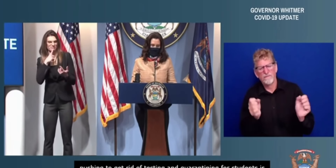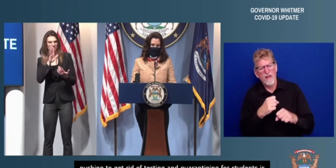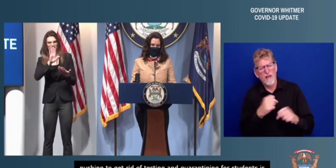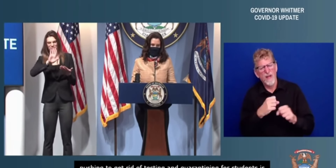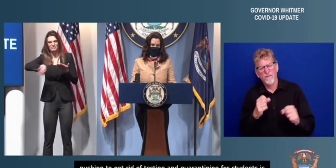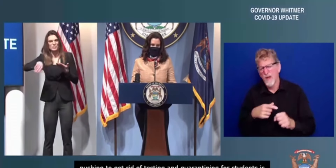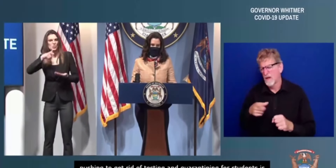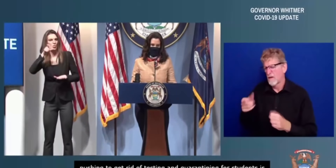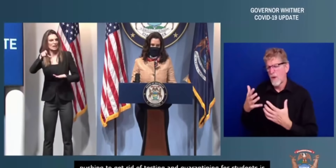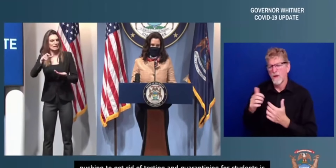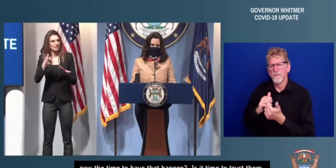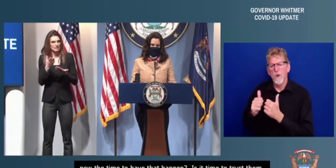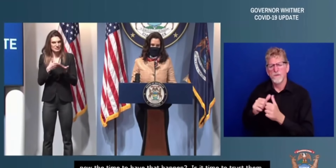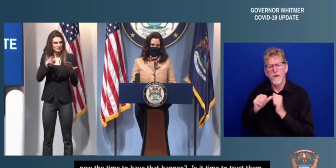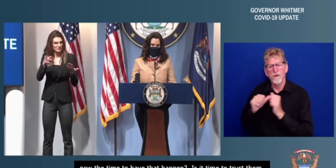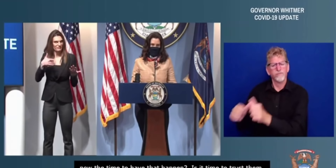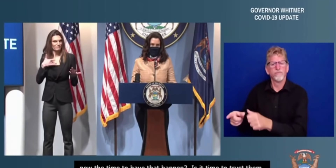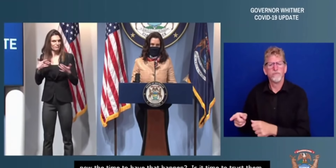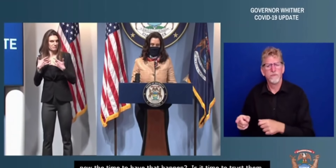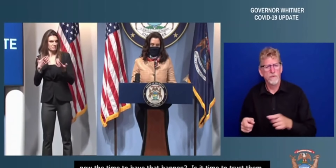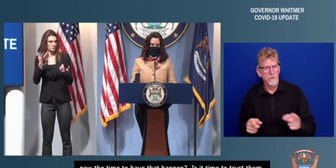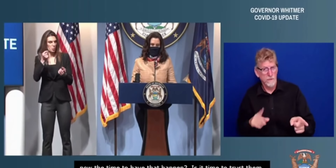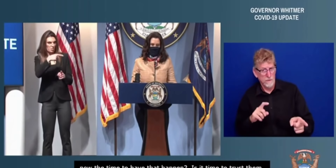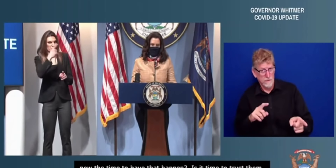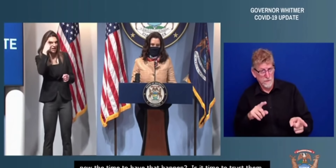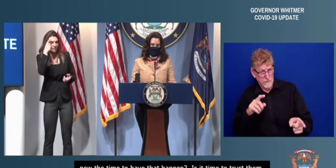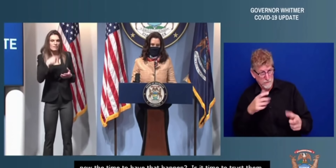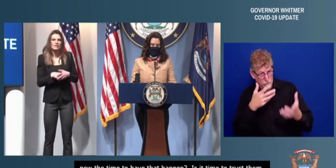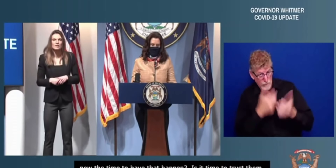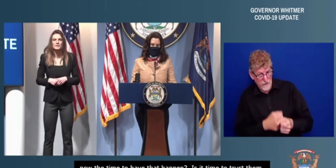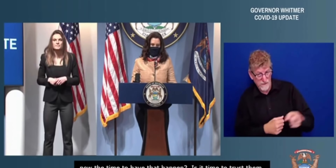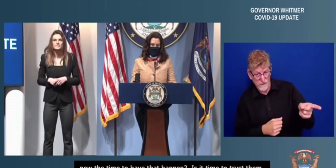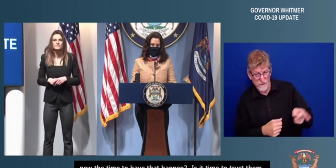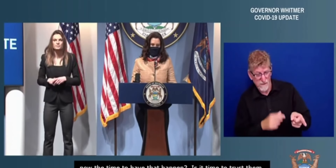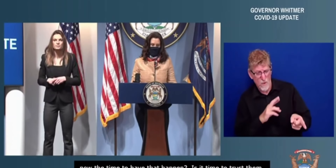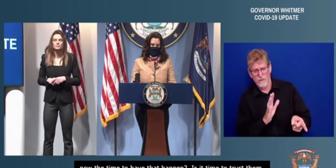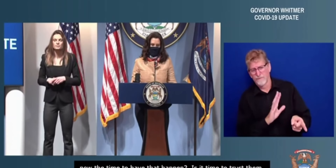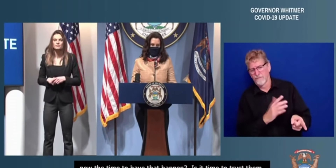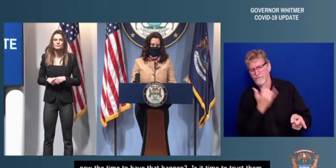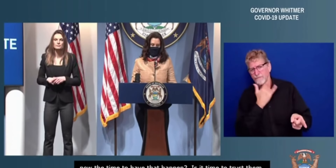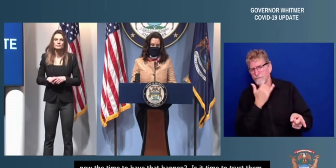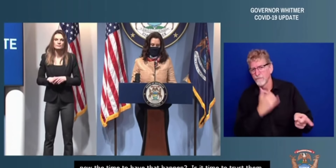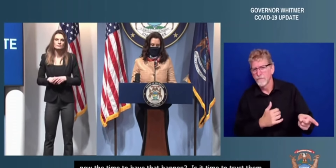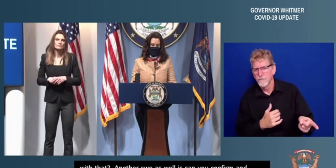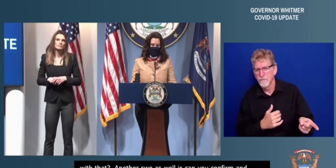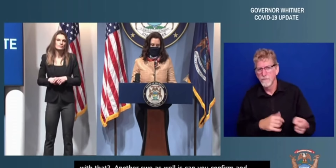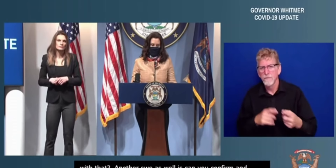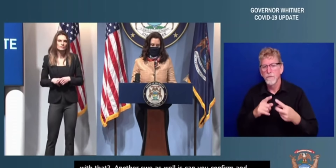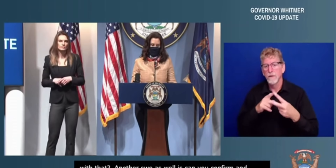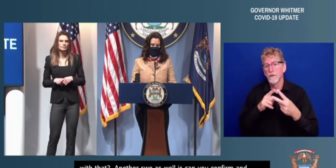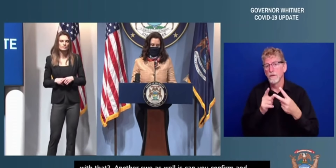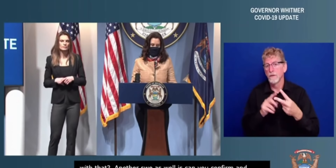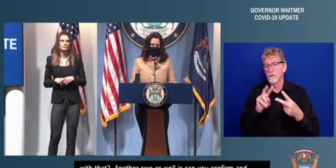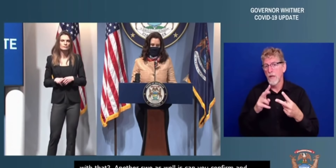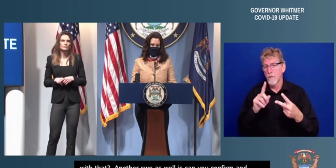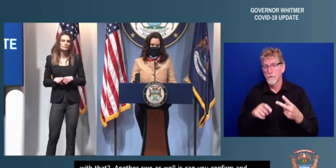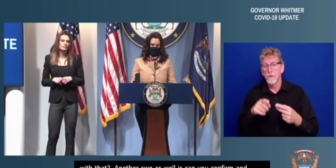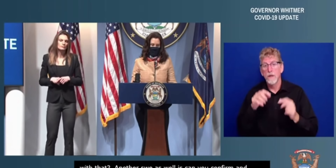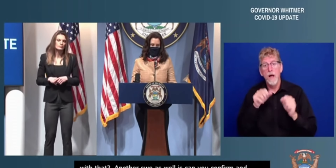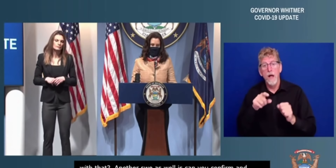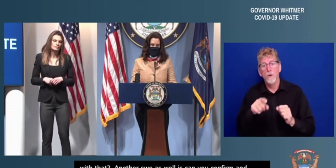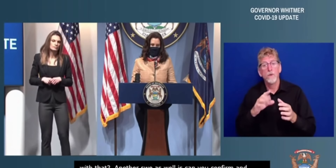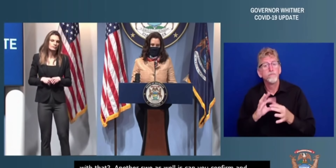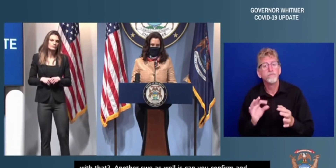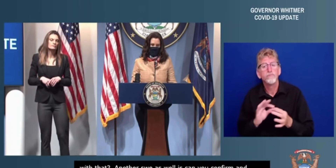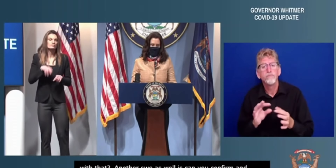Or another question I have for you as well is, can you confirm and can you respond to reports we're seeing that ICE sent